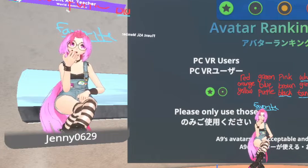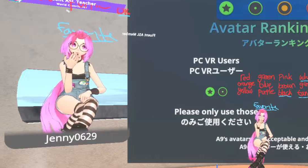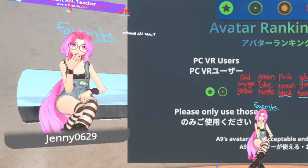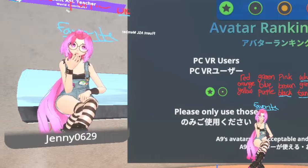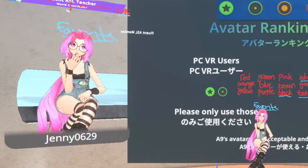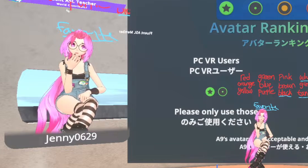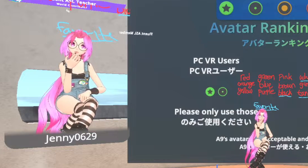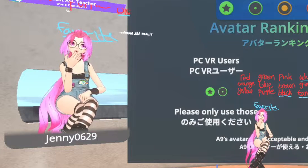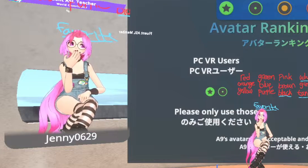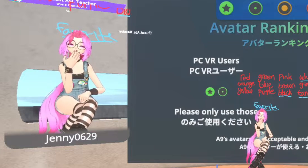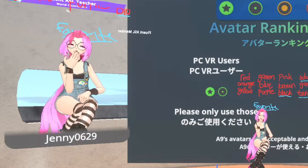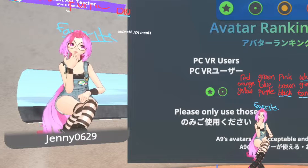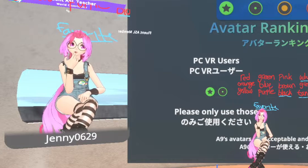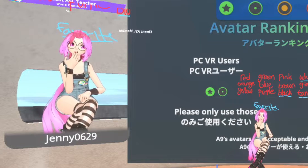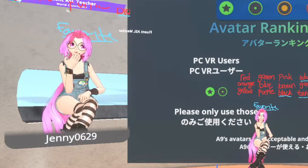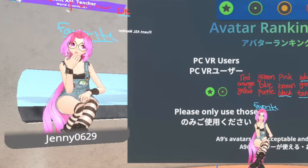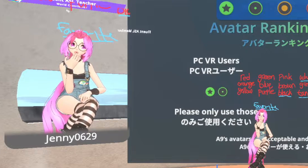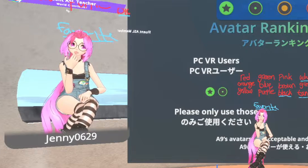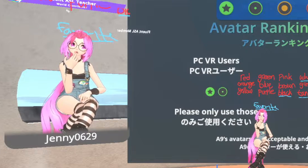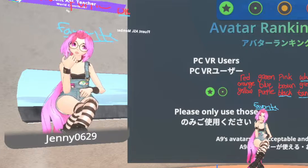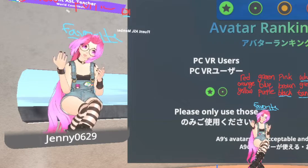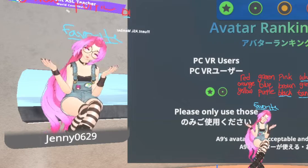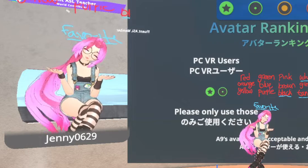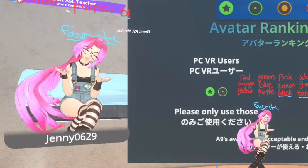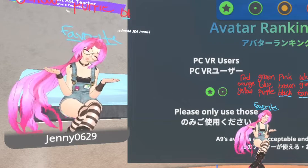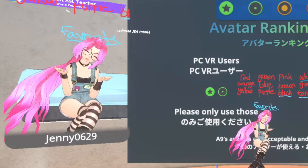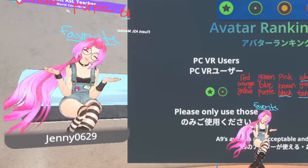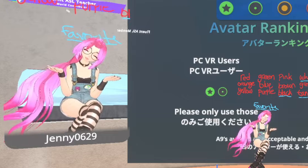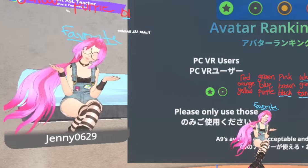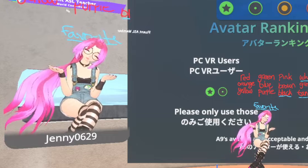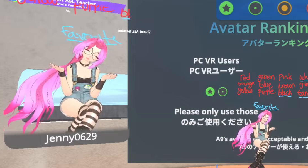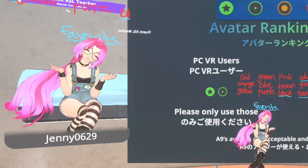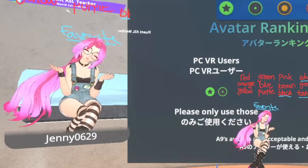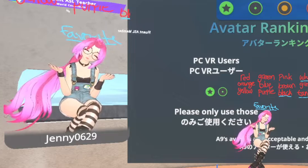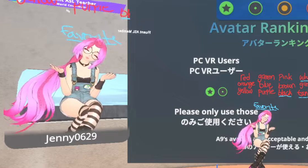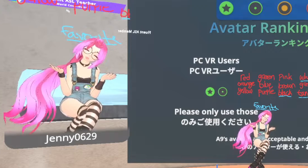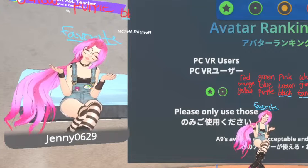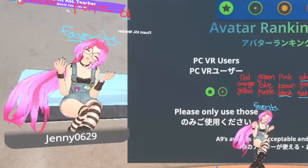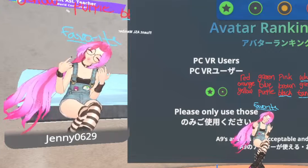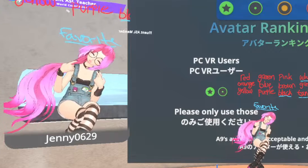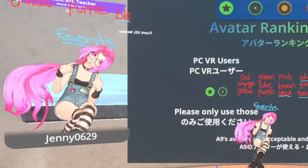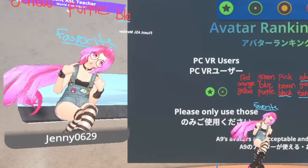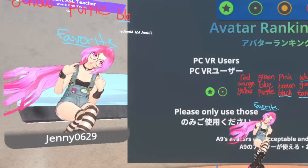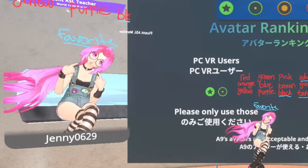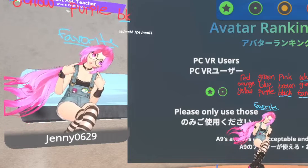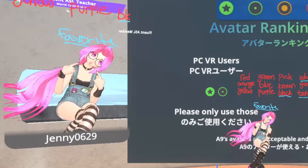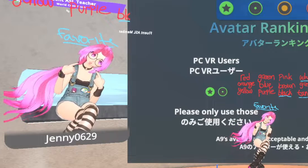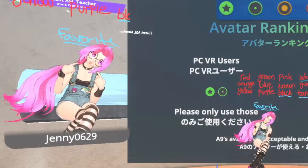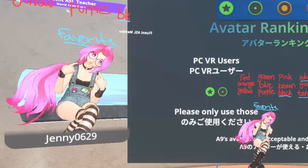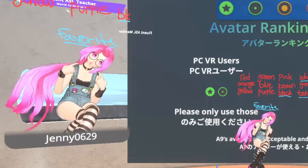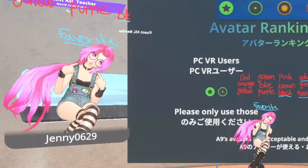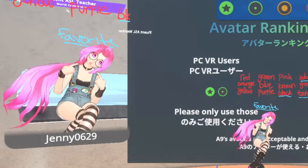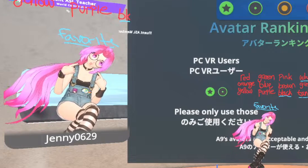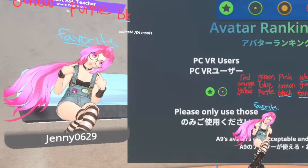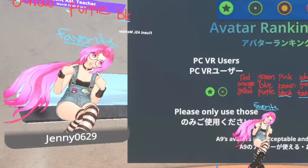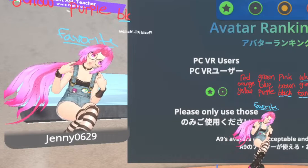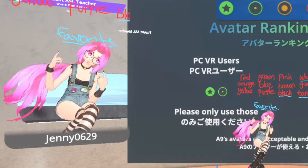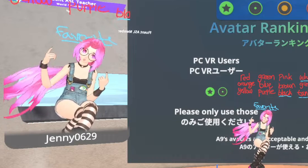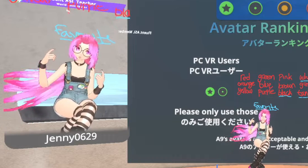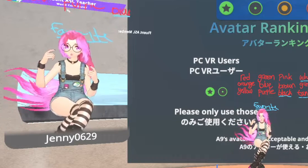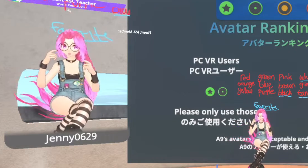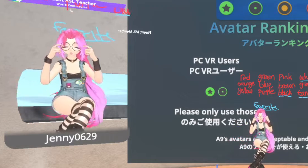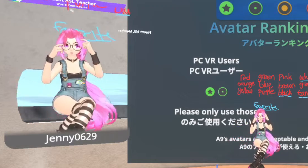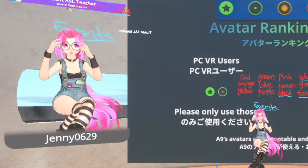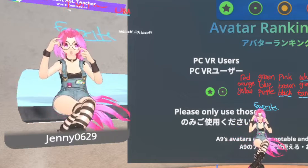You favorite color what? And in VR, we're going to turn our head. It's a